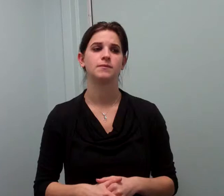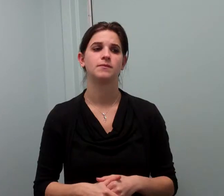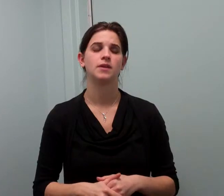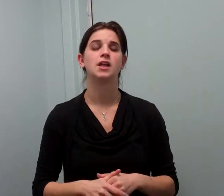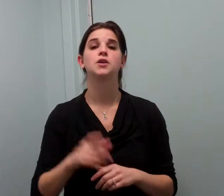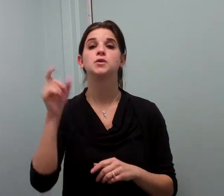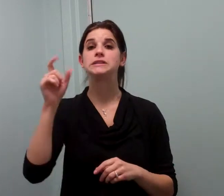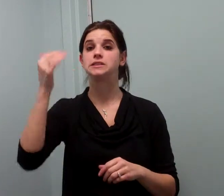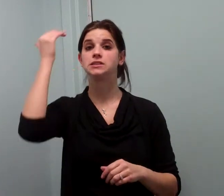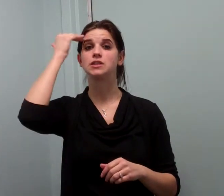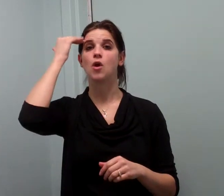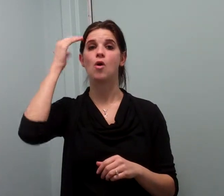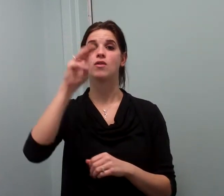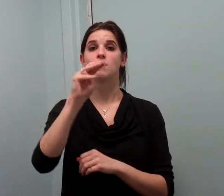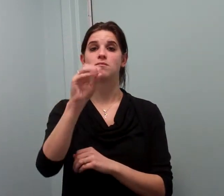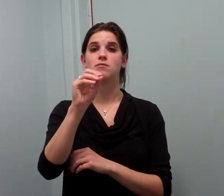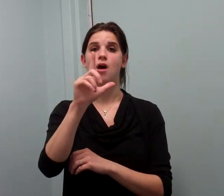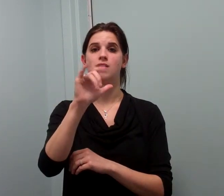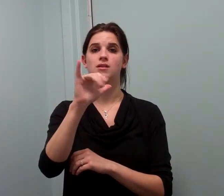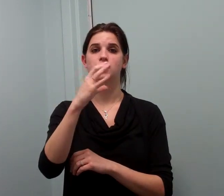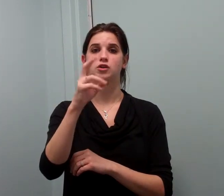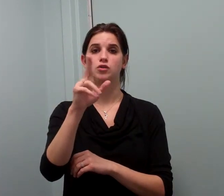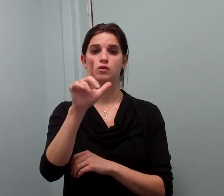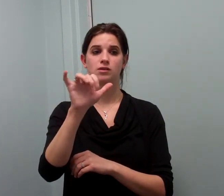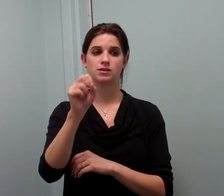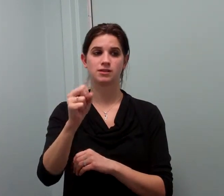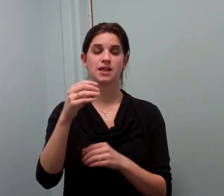air, at different temperatures.